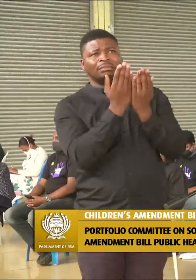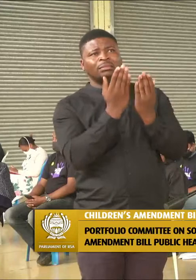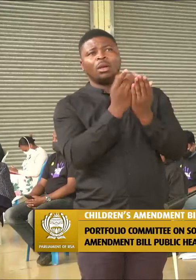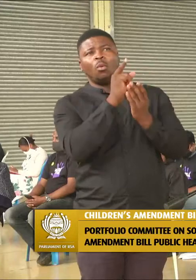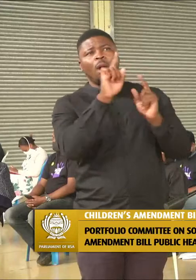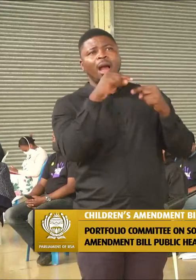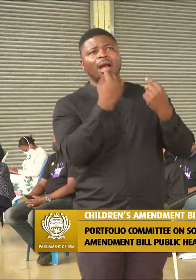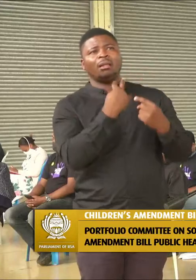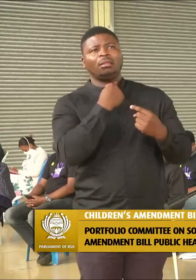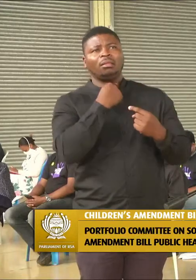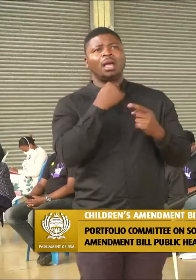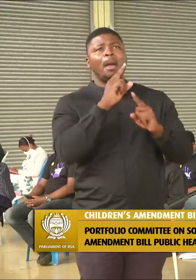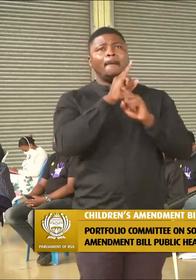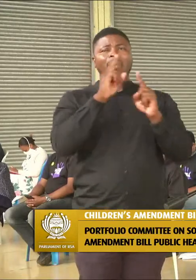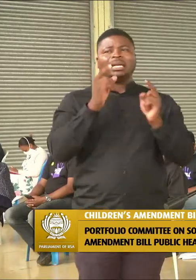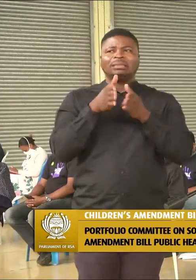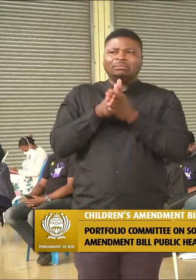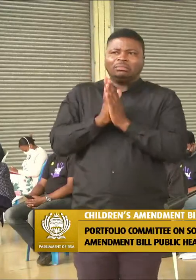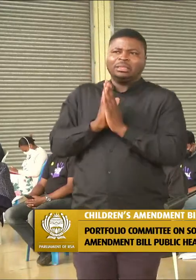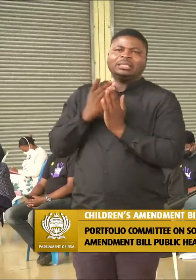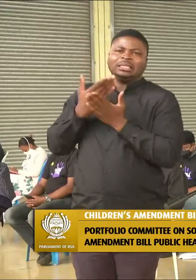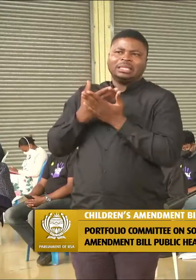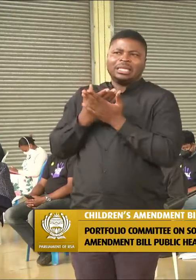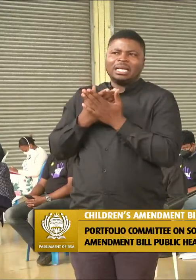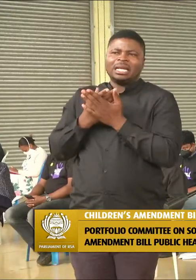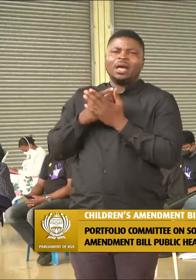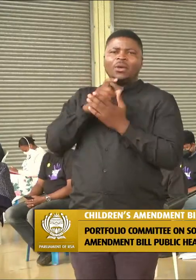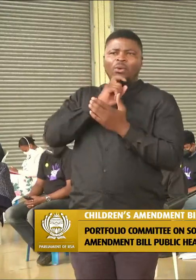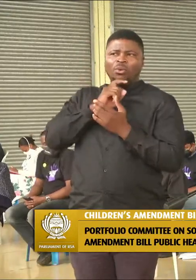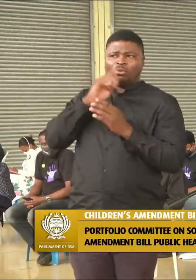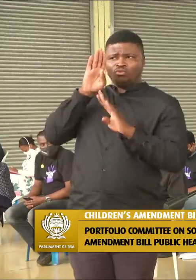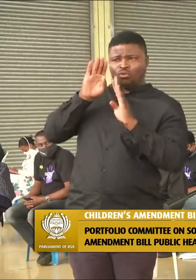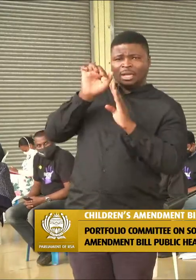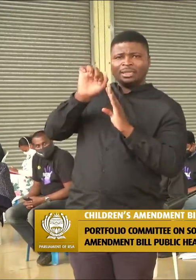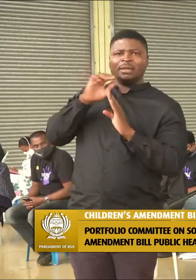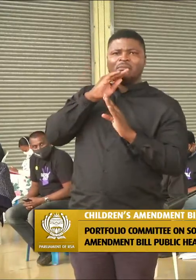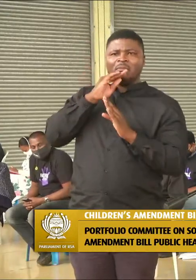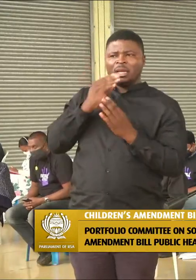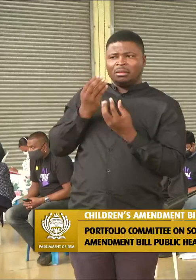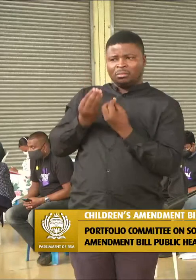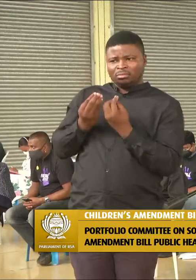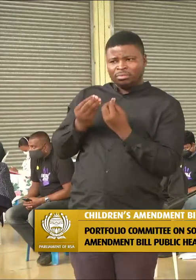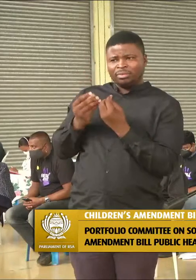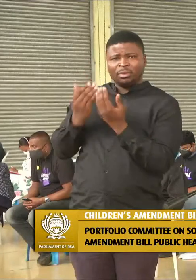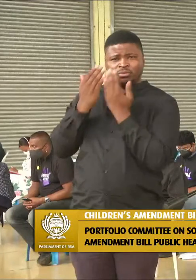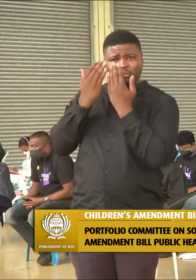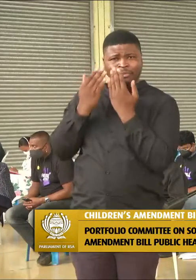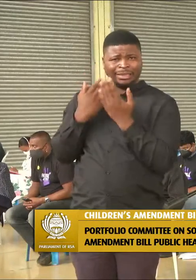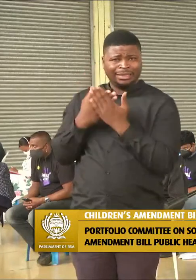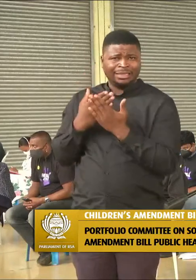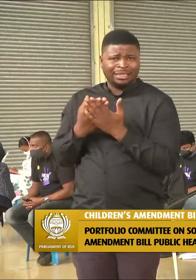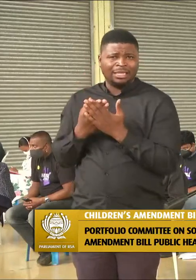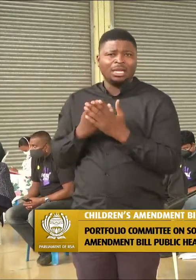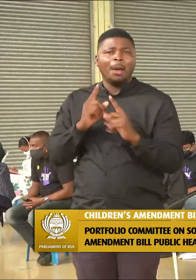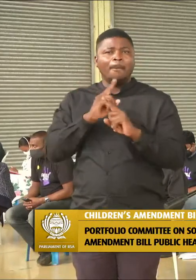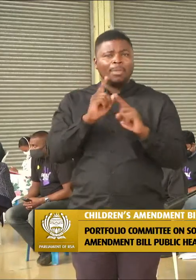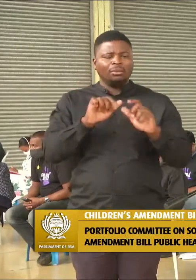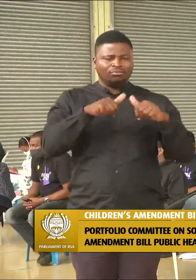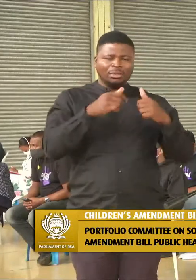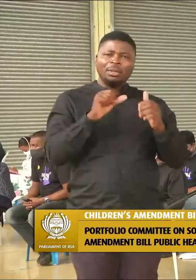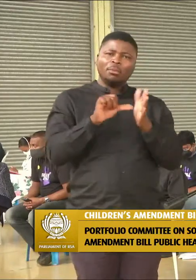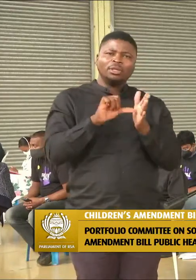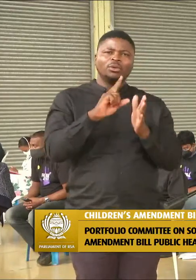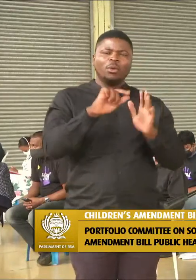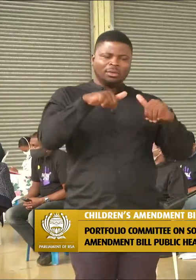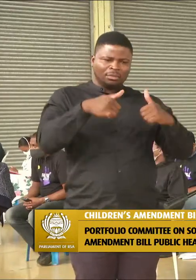bese ngiyam-accept umntwana. Kodwa mangibona ukuthi uzokwazi ukubhekeleleka. The parent will come and will have a discussion. The